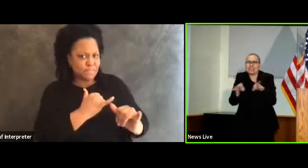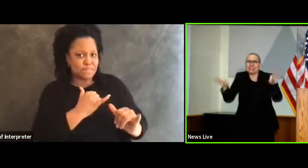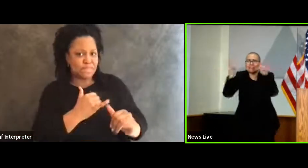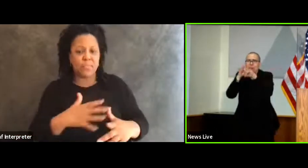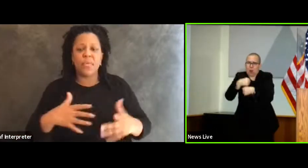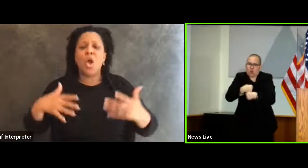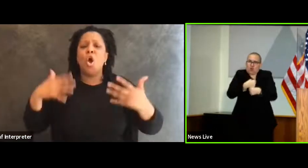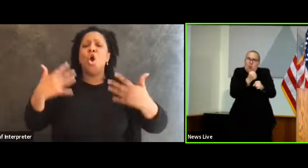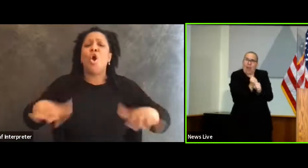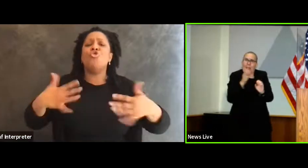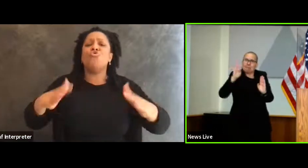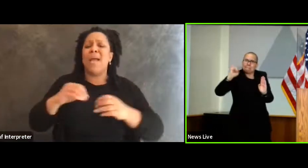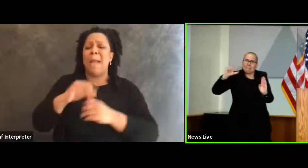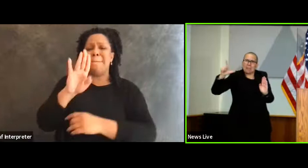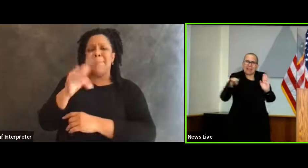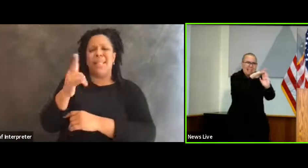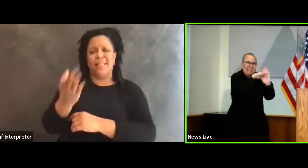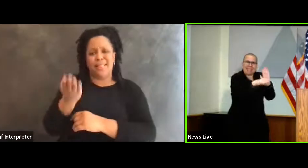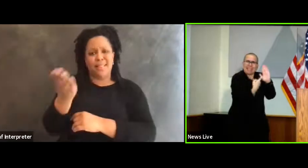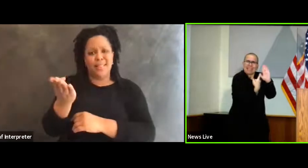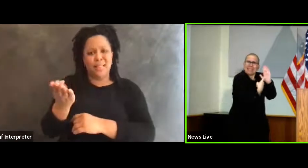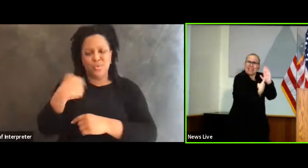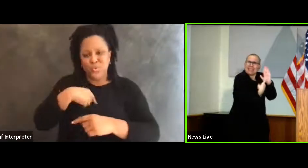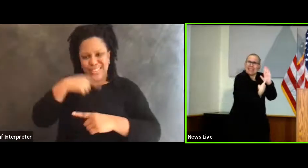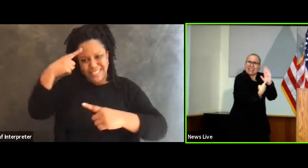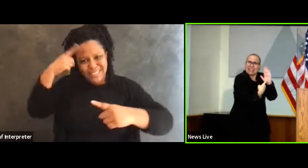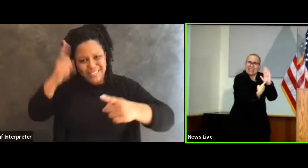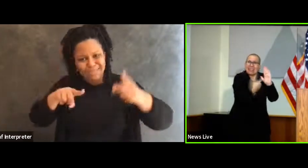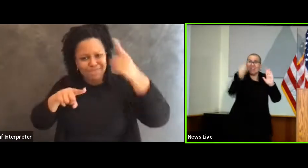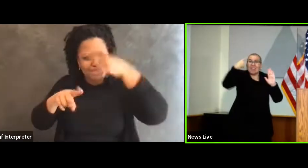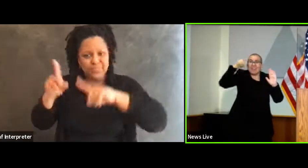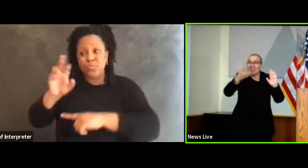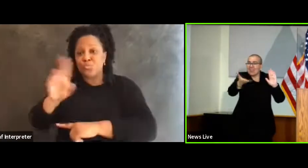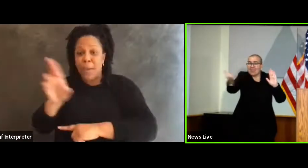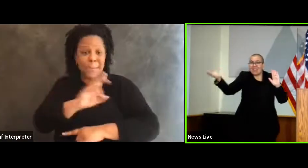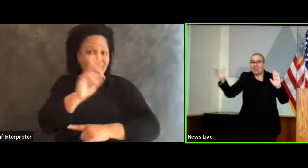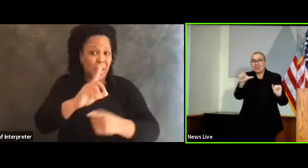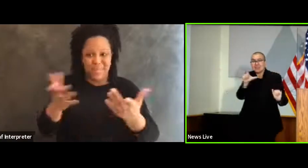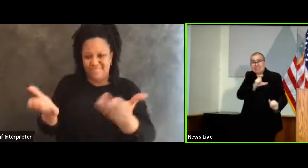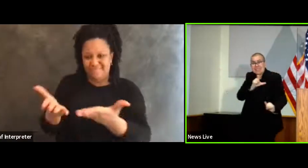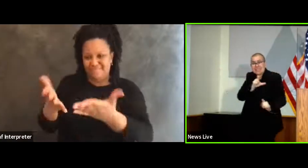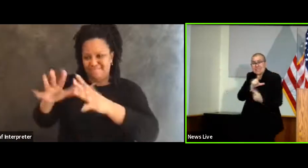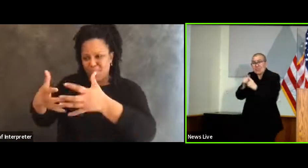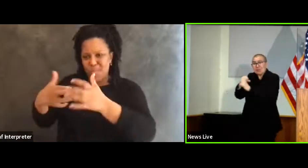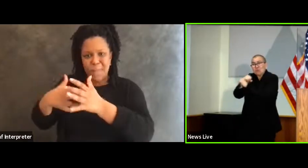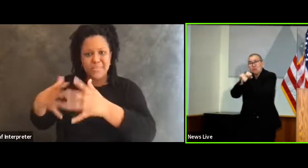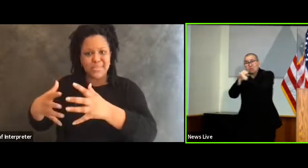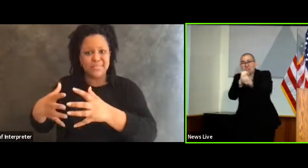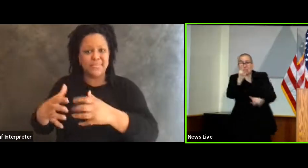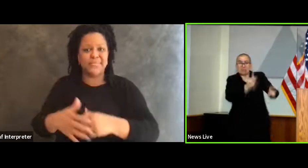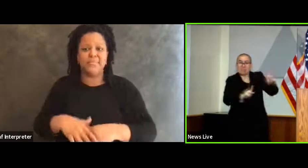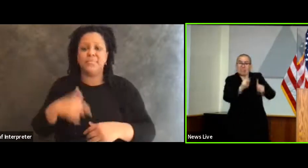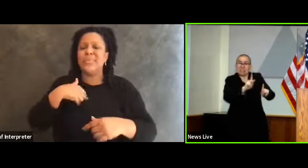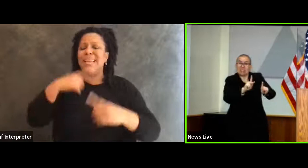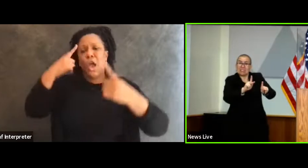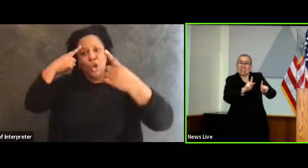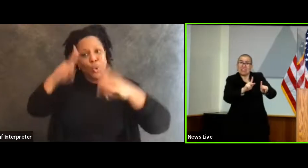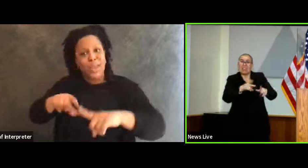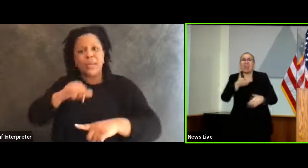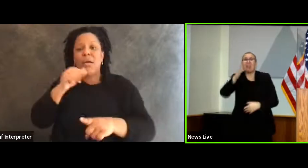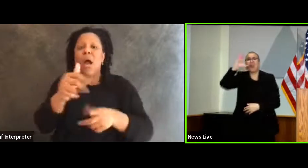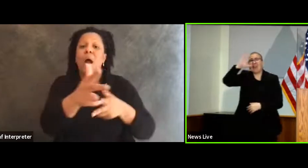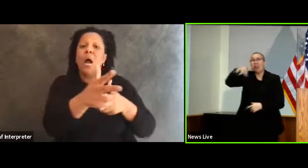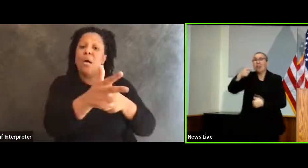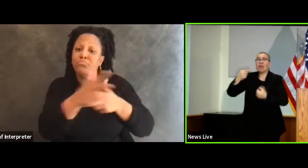common ground with the GOP on bills that ask police not to stop folks based on expired tabs and air freshness. We have found